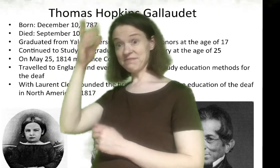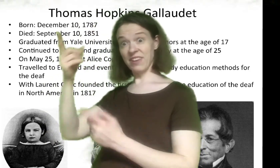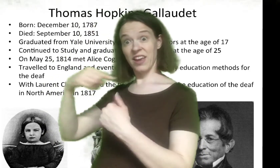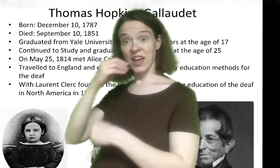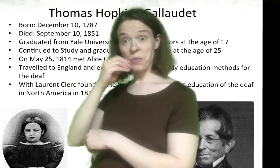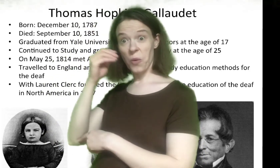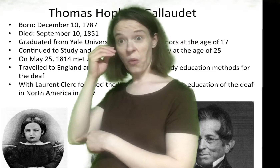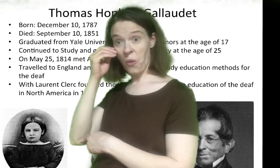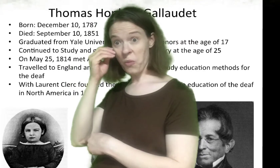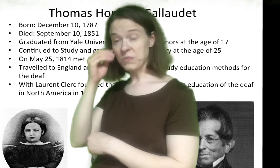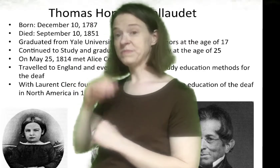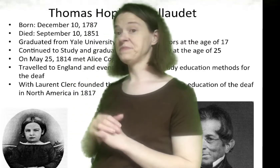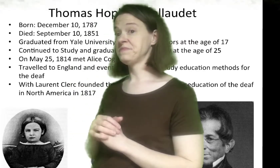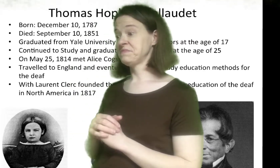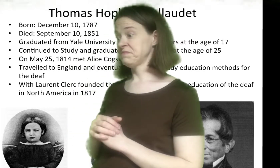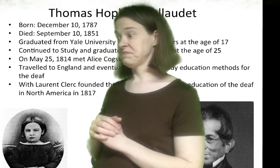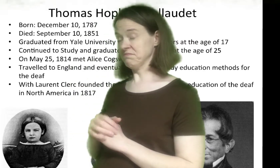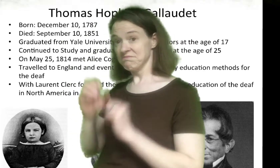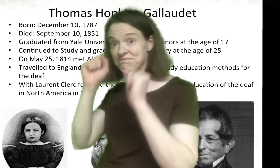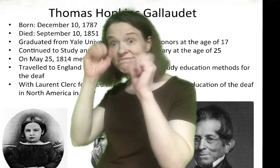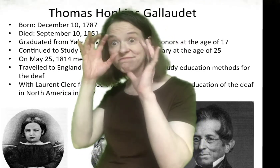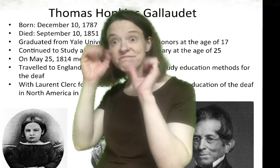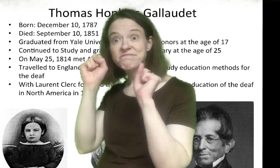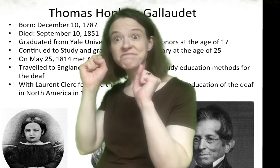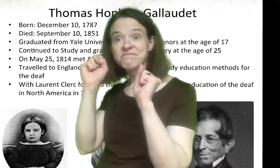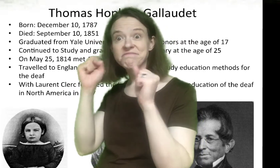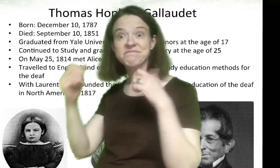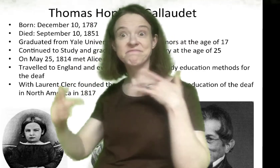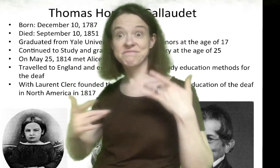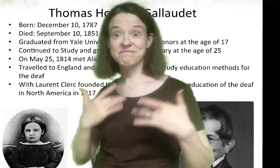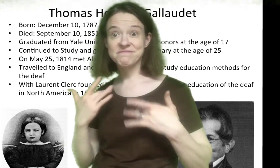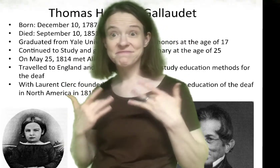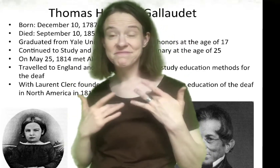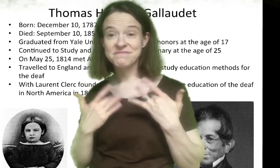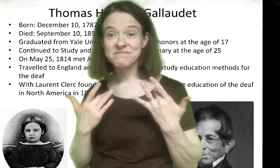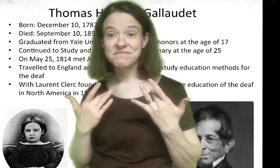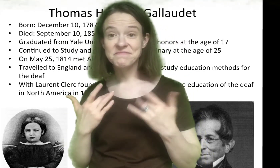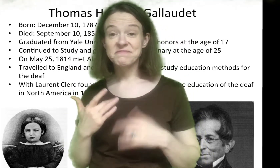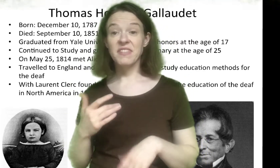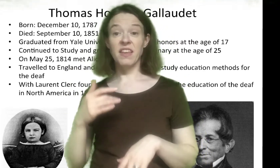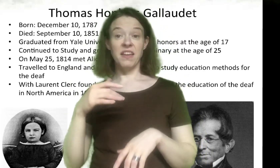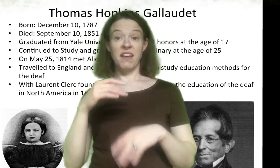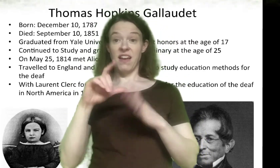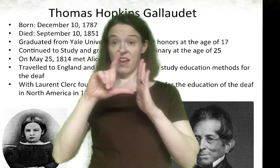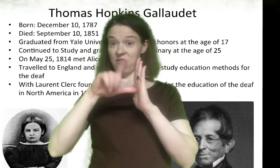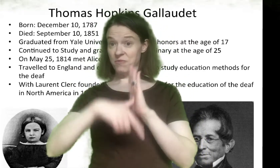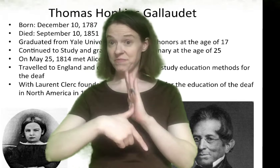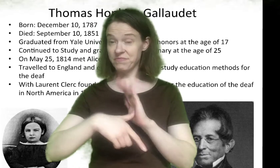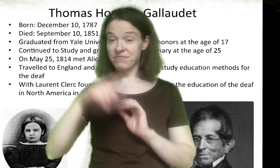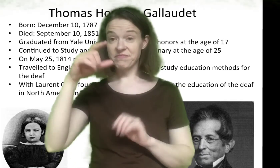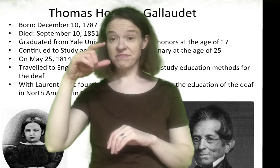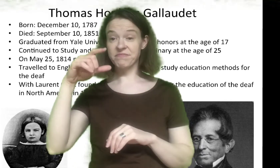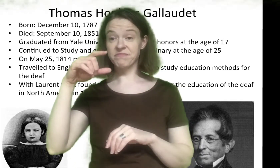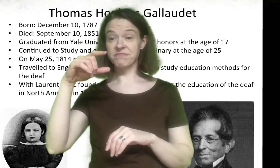When Alice's dad came home, he was amazed and excited. After a